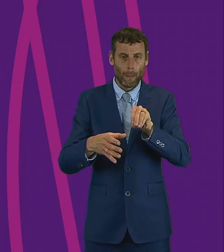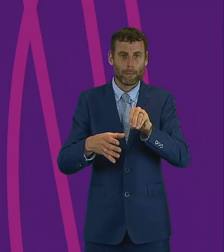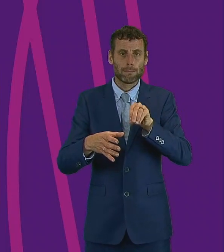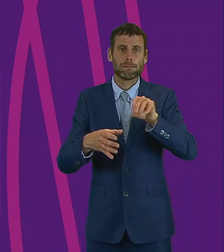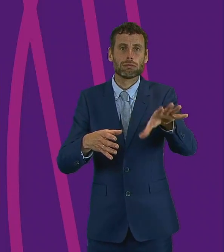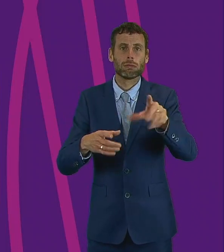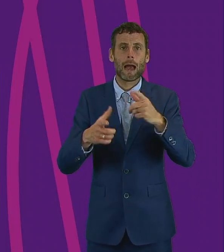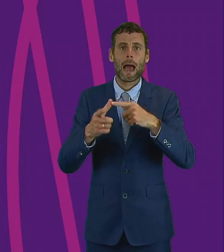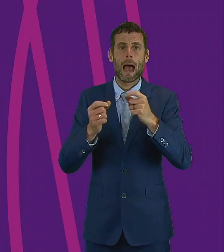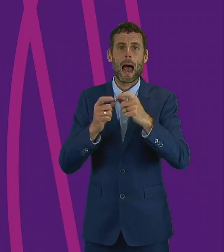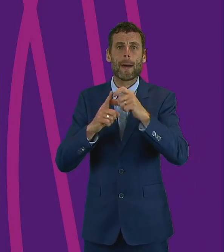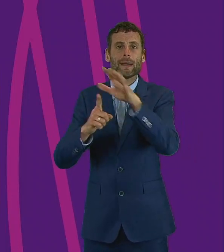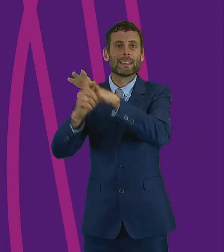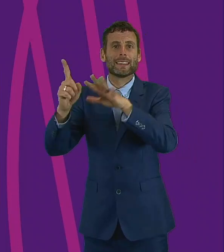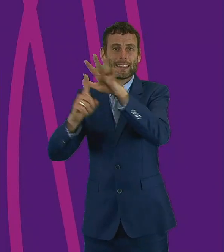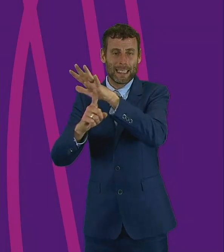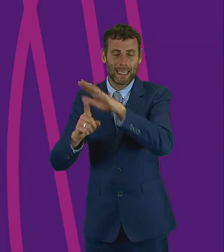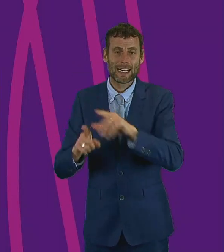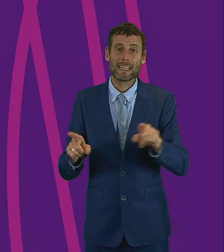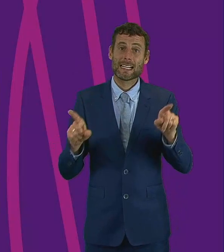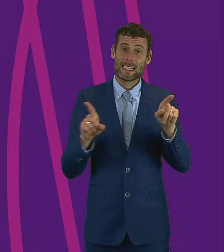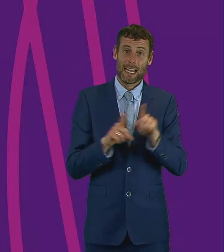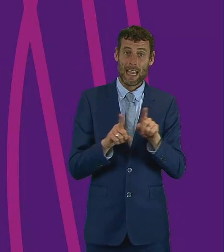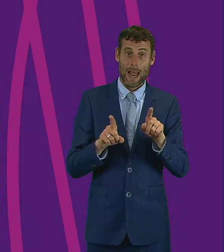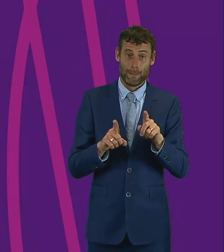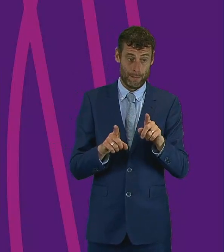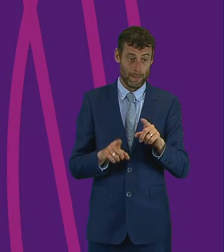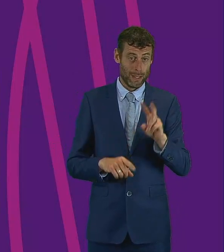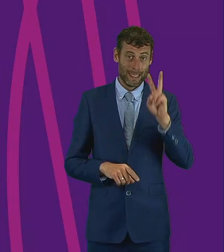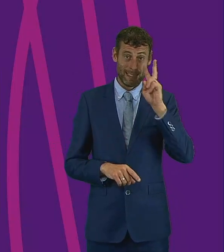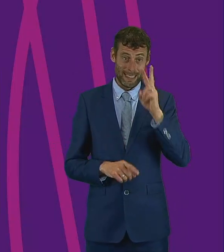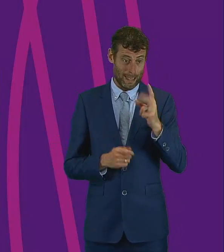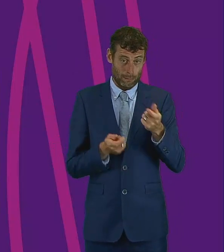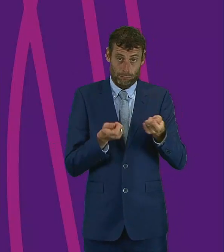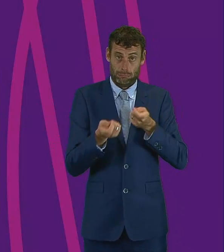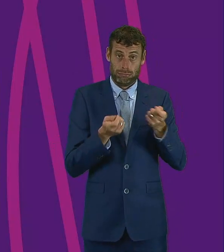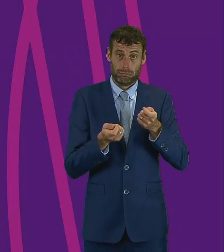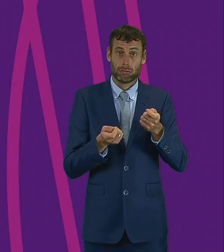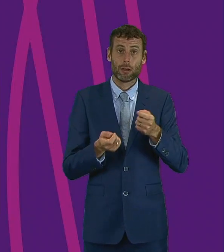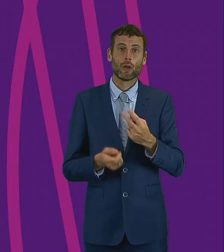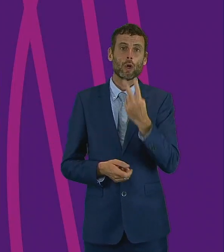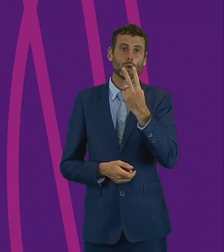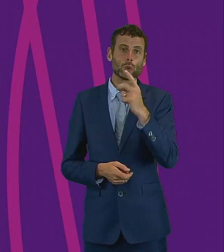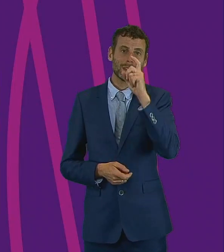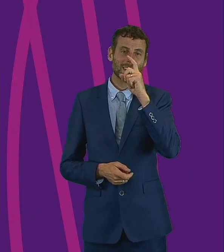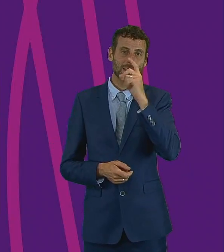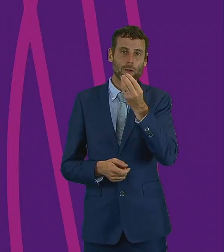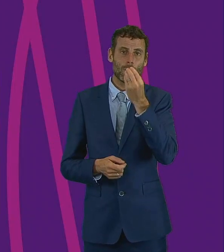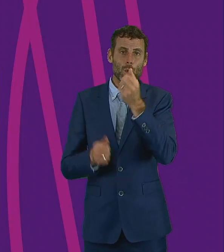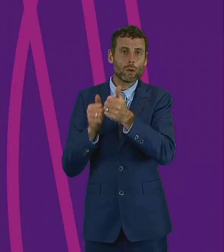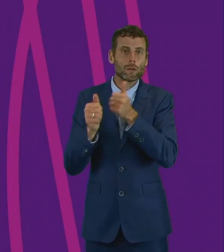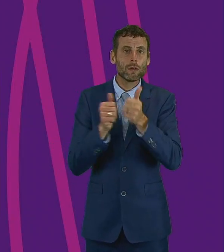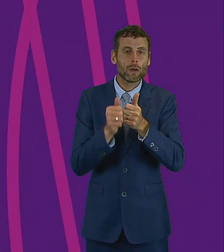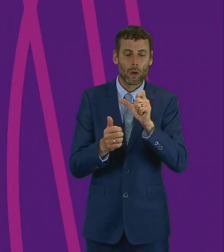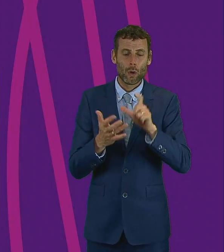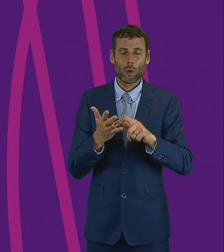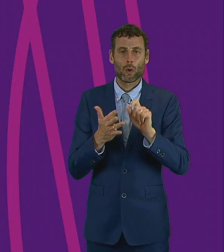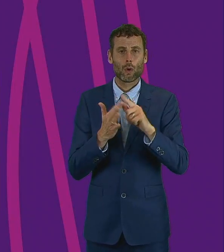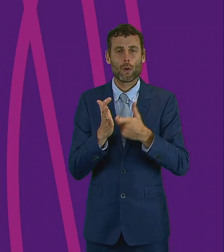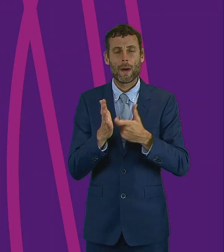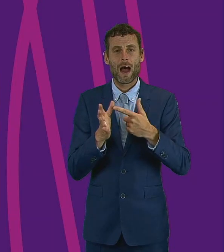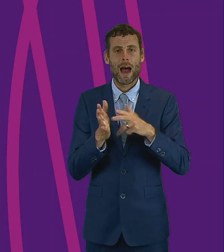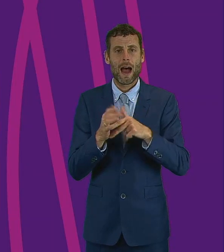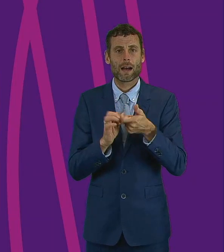we would not have been able to contain as effectively as it was the case the outbreak in the Two Sisters food processing plant in Cuparangus. It